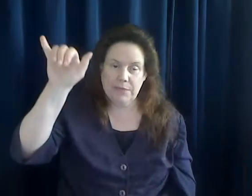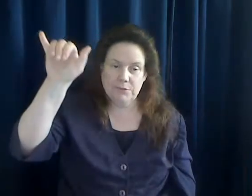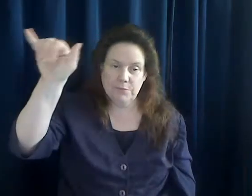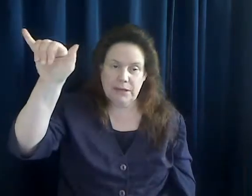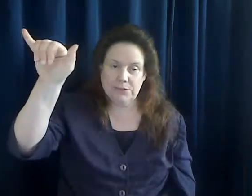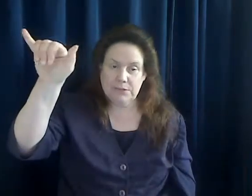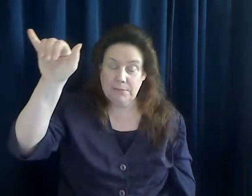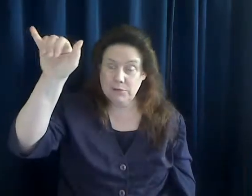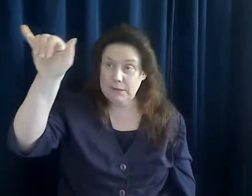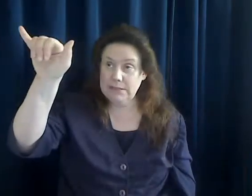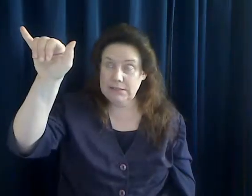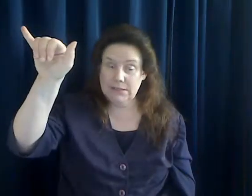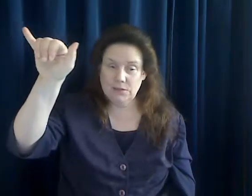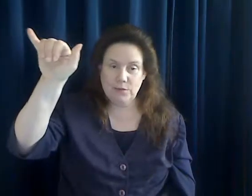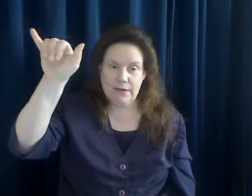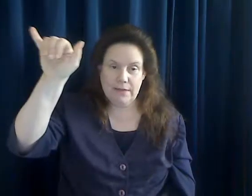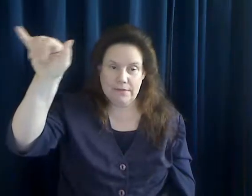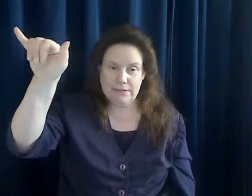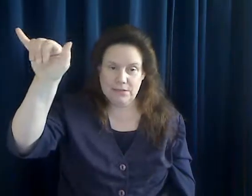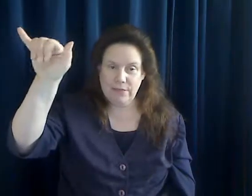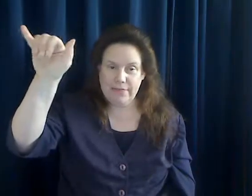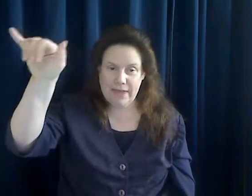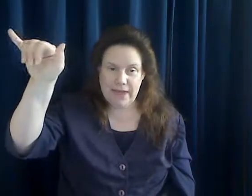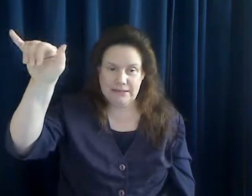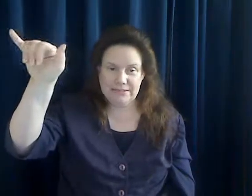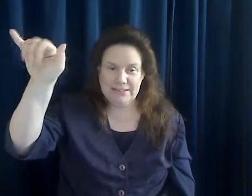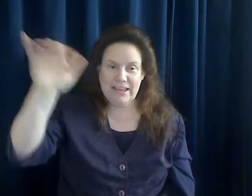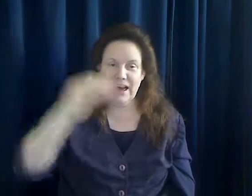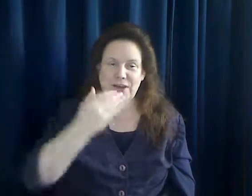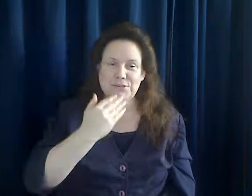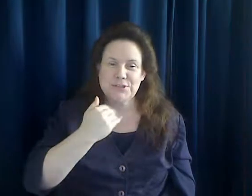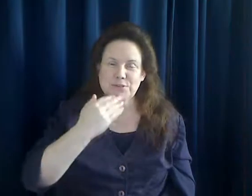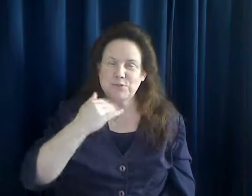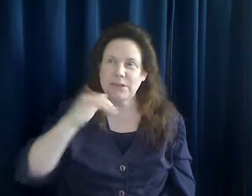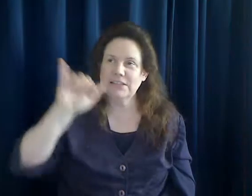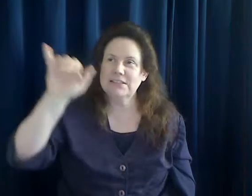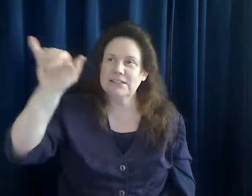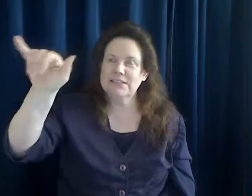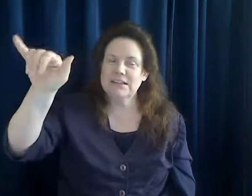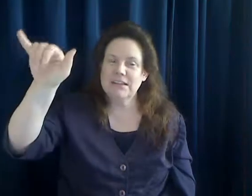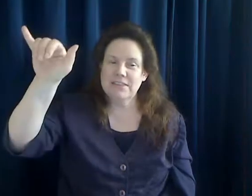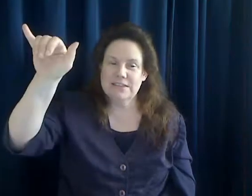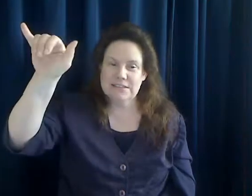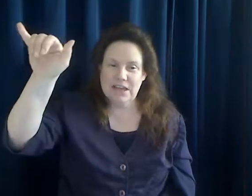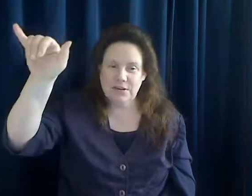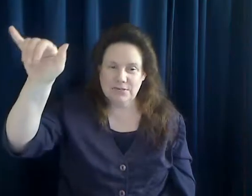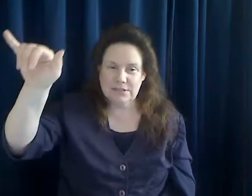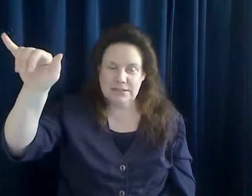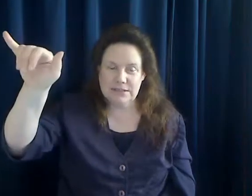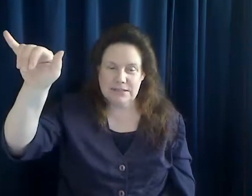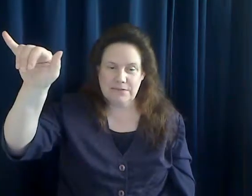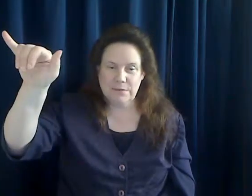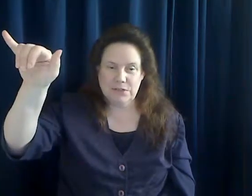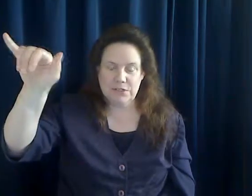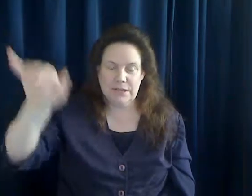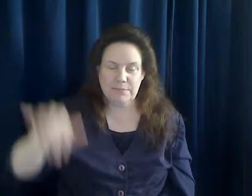I'm directing it toward heaven. So that, how sweet the sound, that saved a wretch like